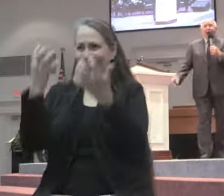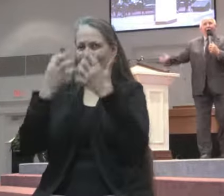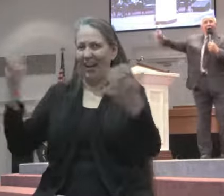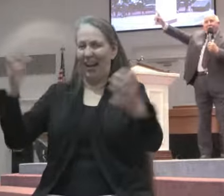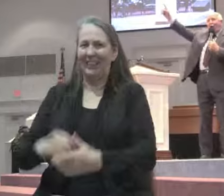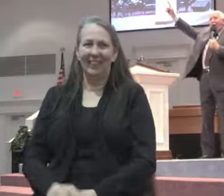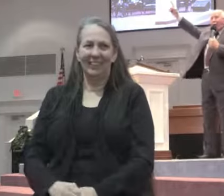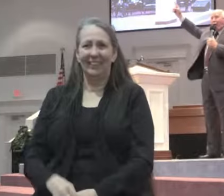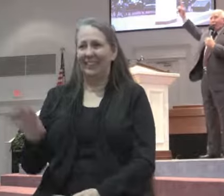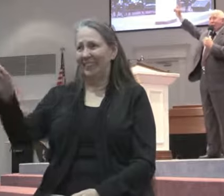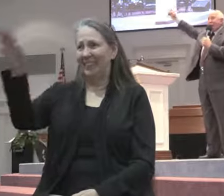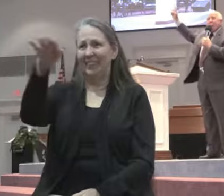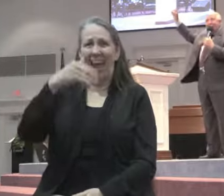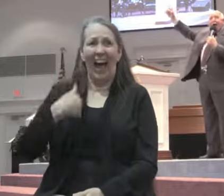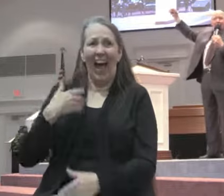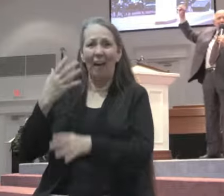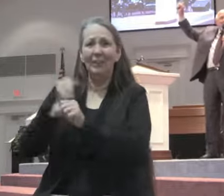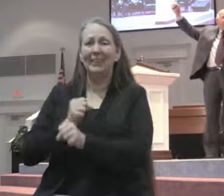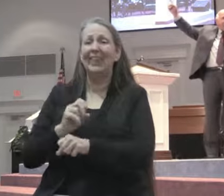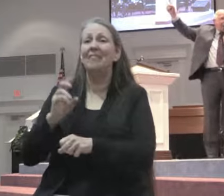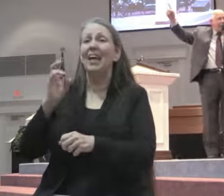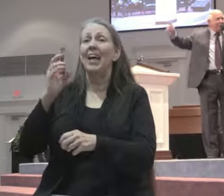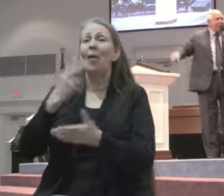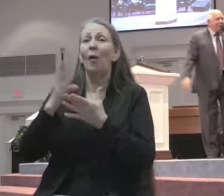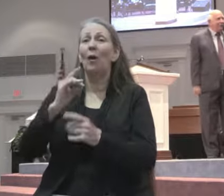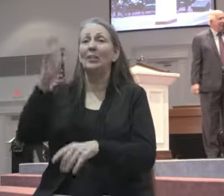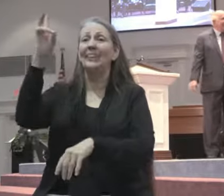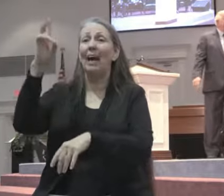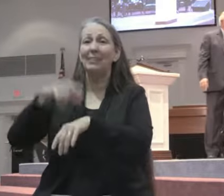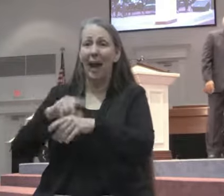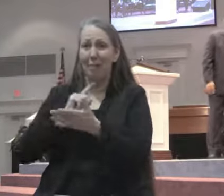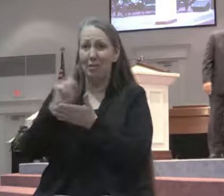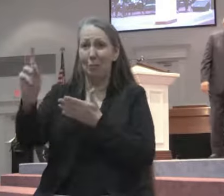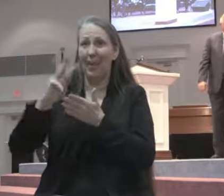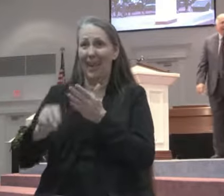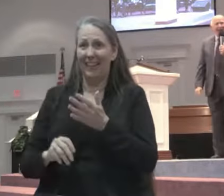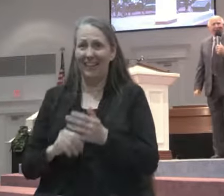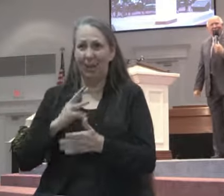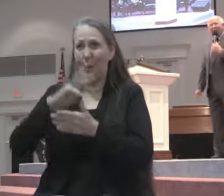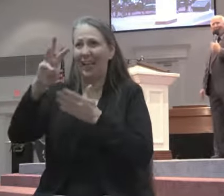said, "I got the Holy Ghost 7 times this week."